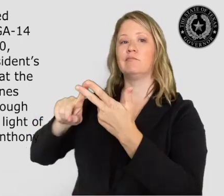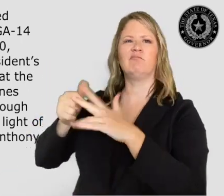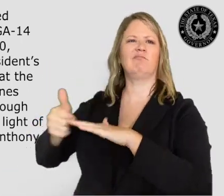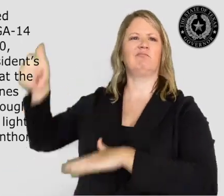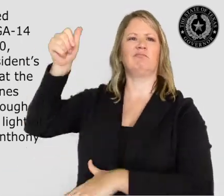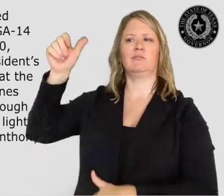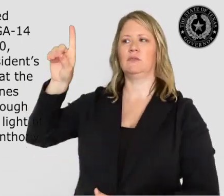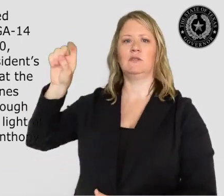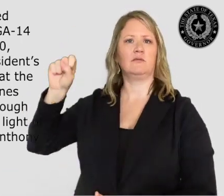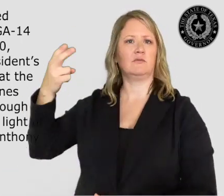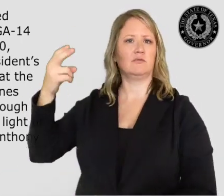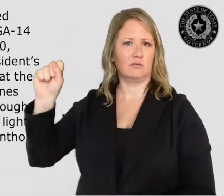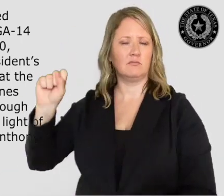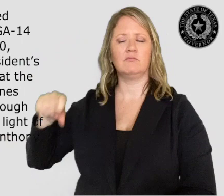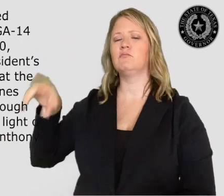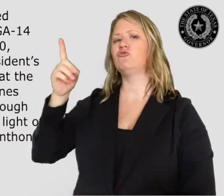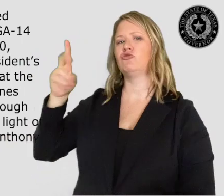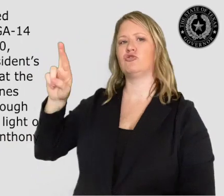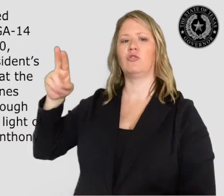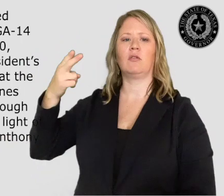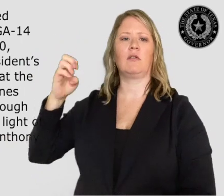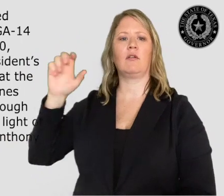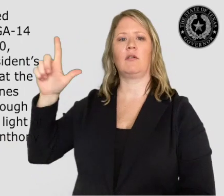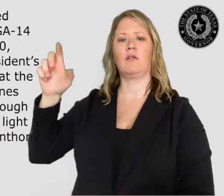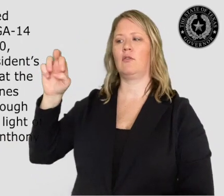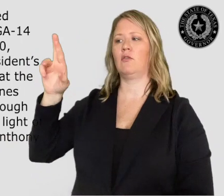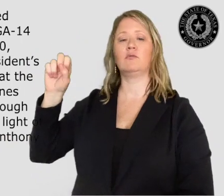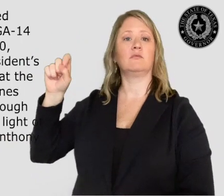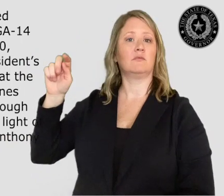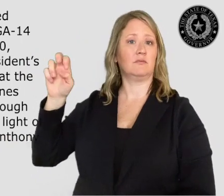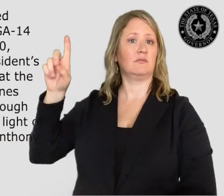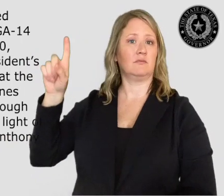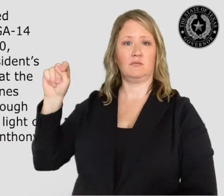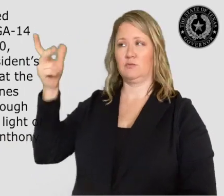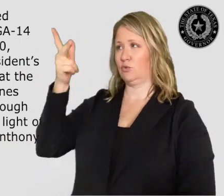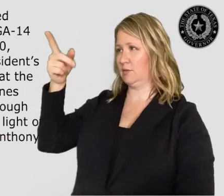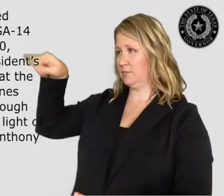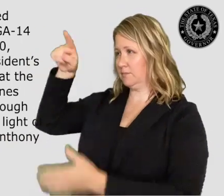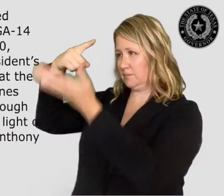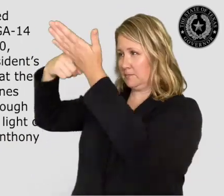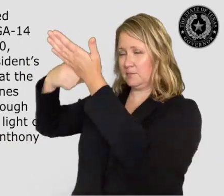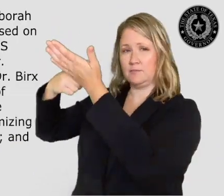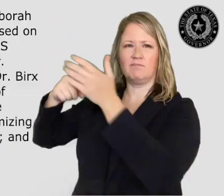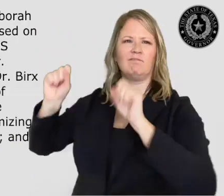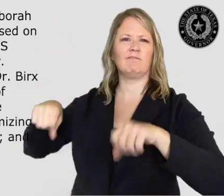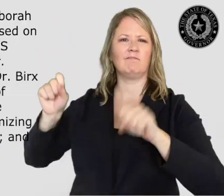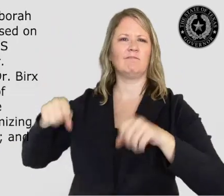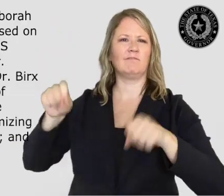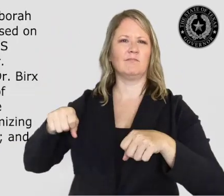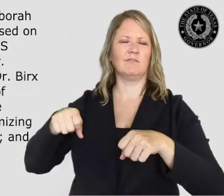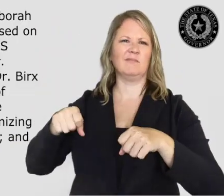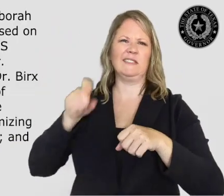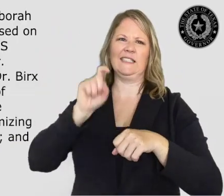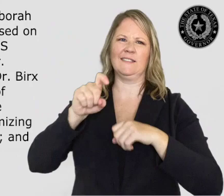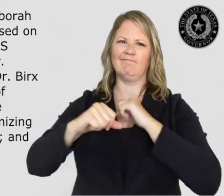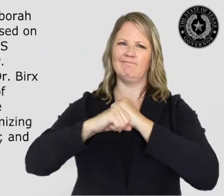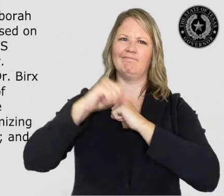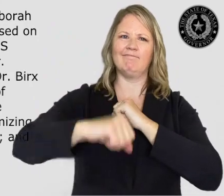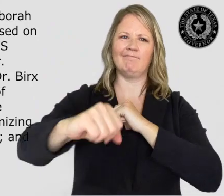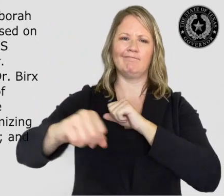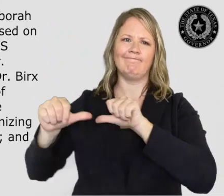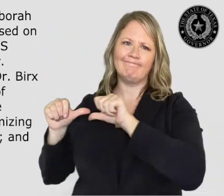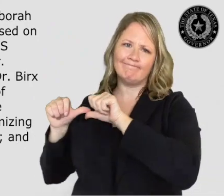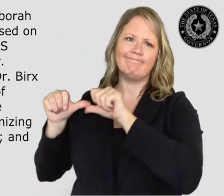restrictive guidelines should extend through April 30, 2020, in light of advice from Dr. Anthony Fauci and Dr.